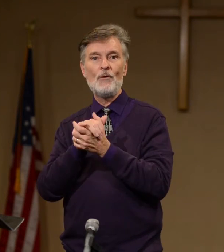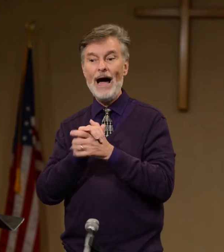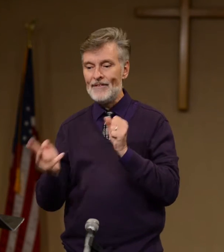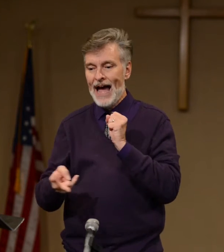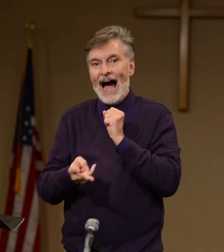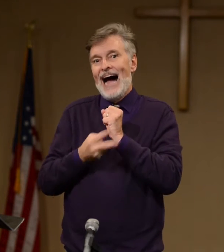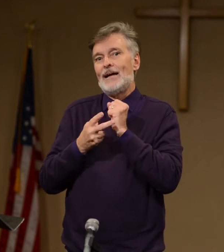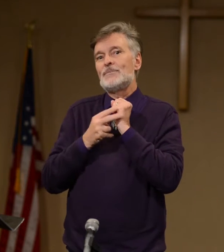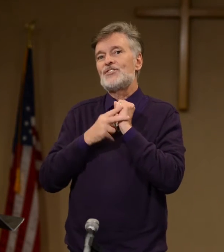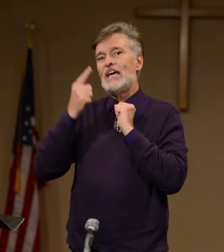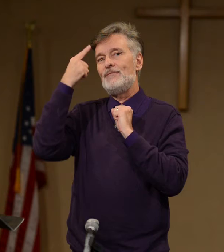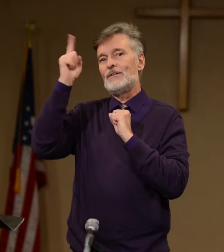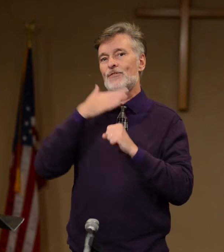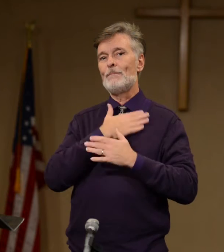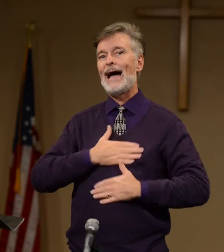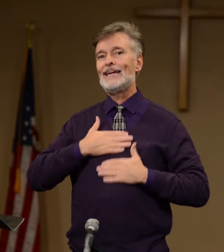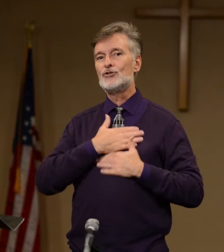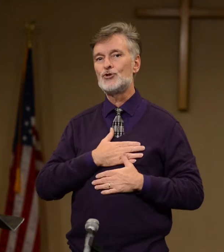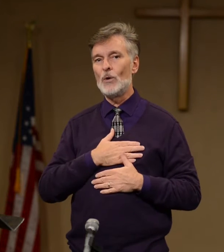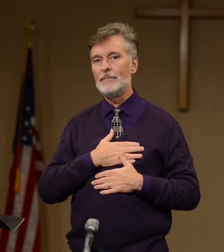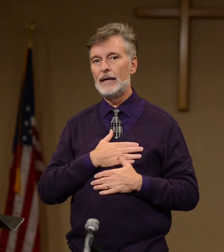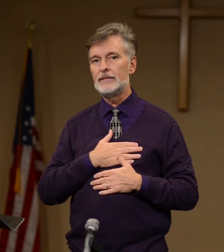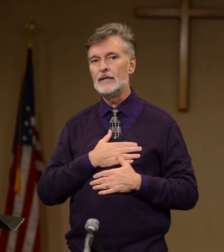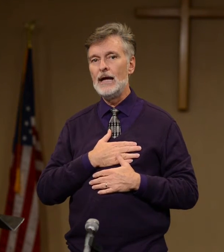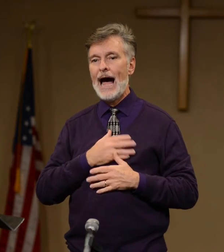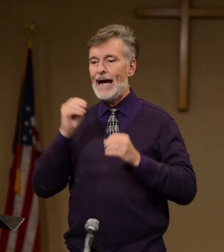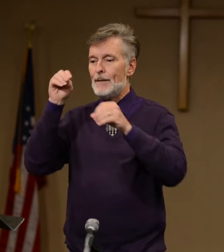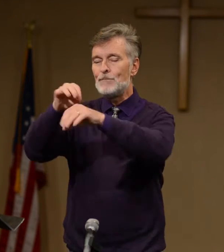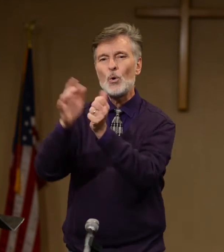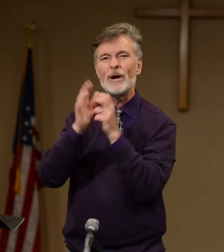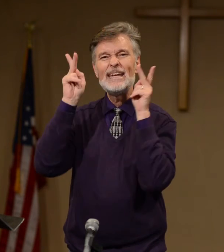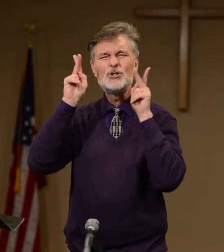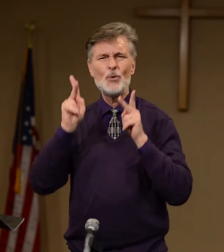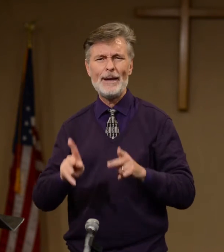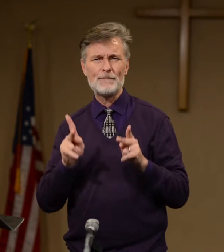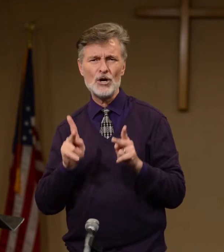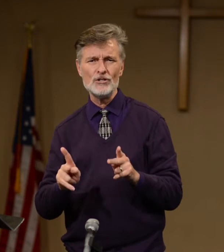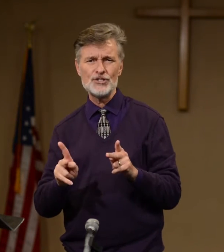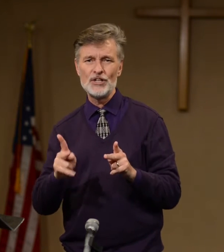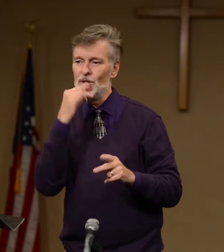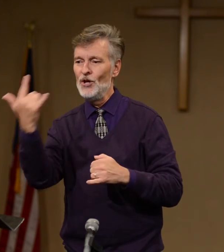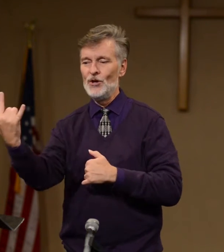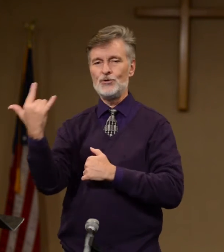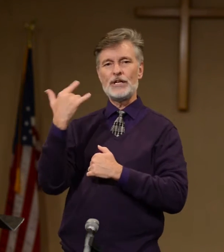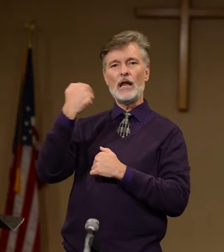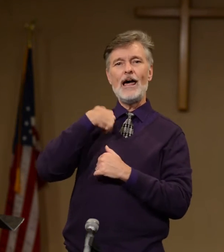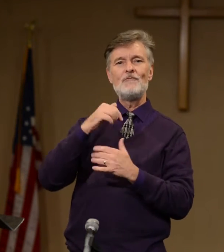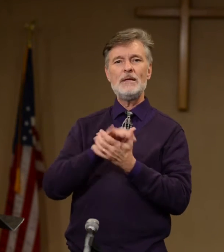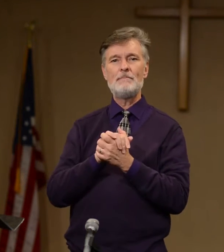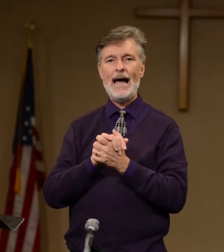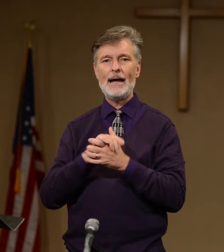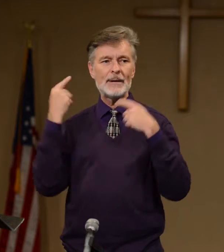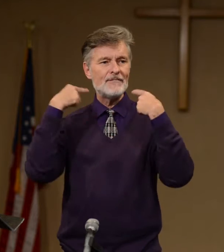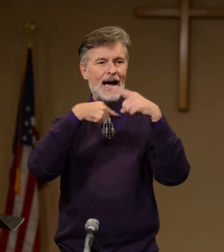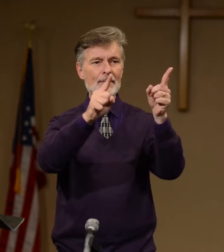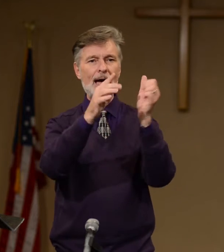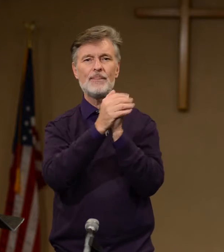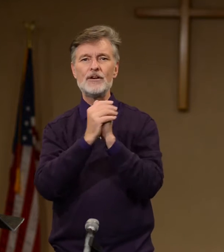wife, I'm saving for my enjoyment. I am pouring into a person who's going to love me back. But if I'm out there